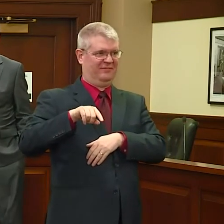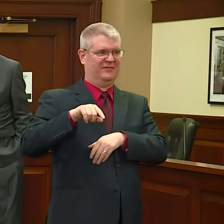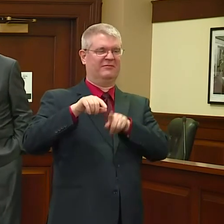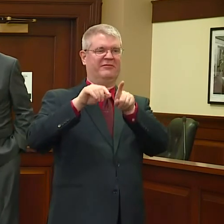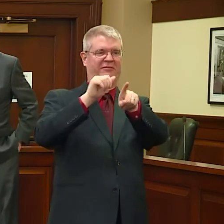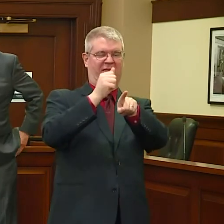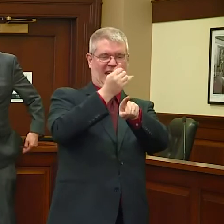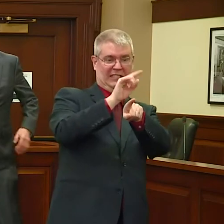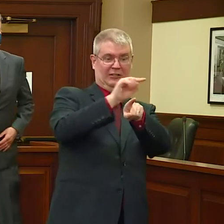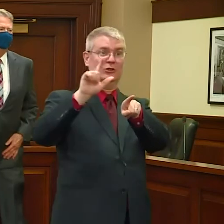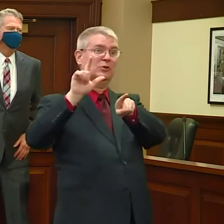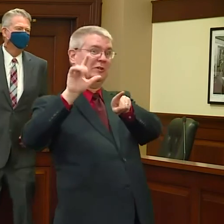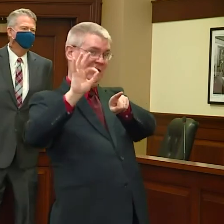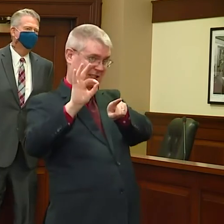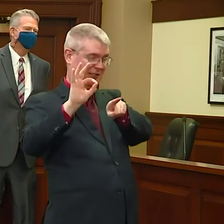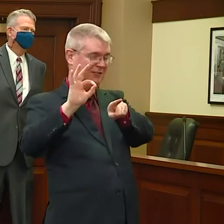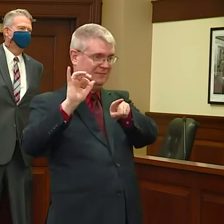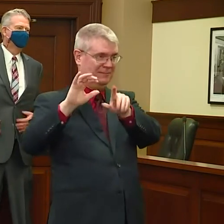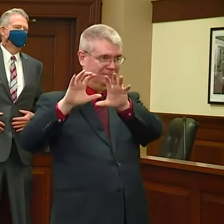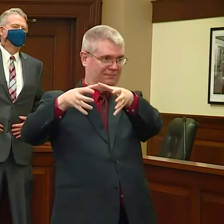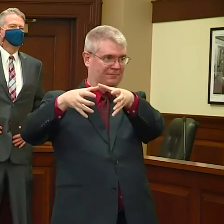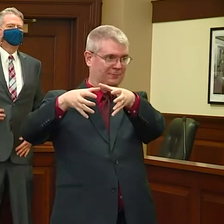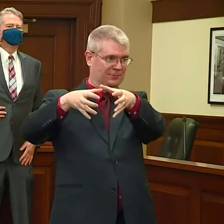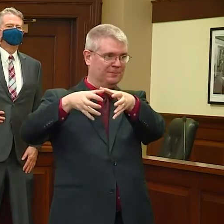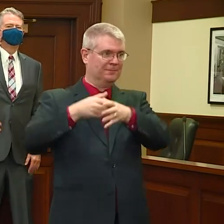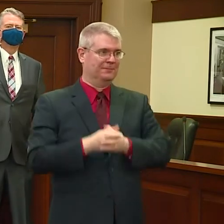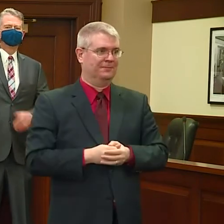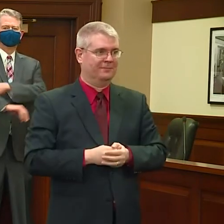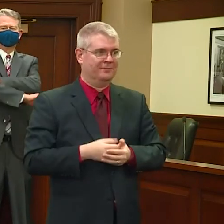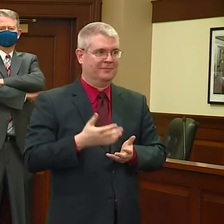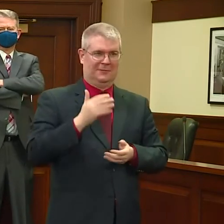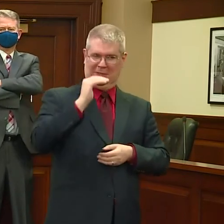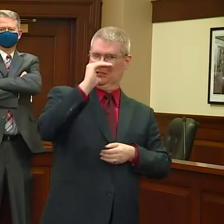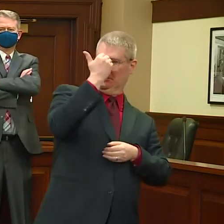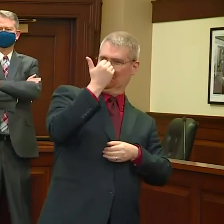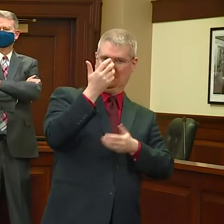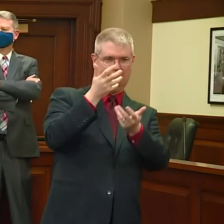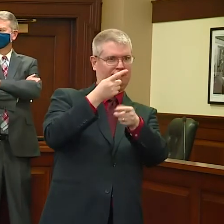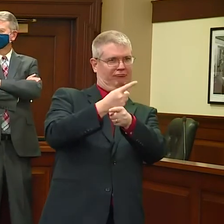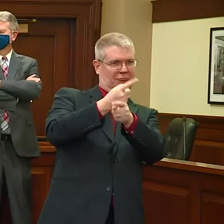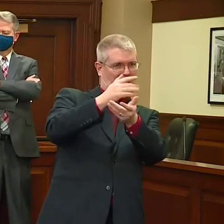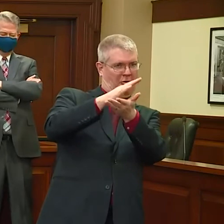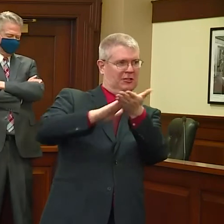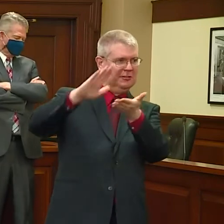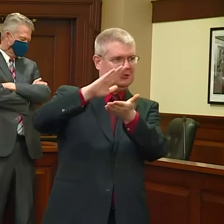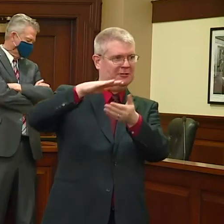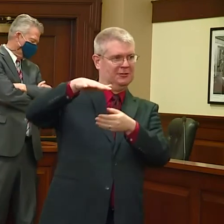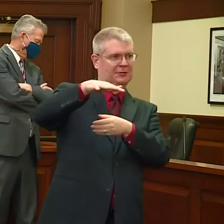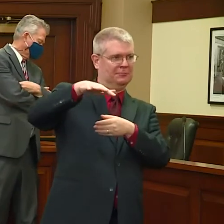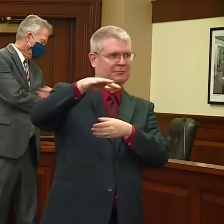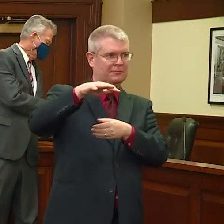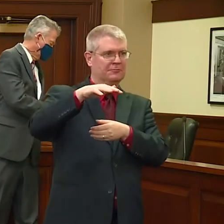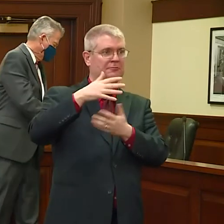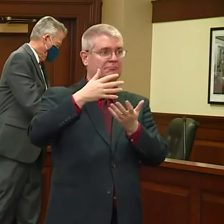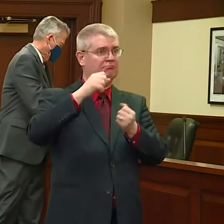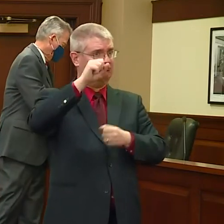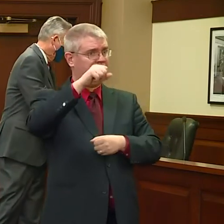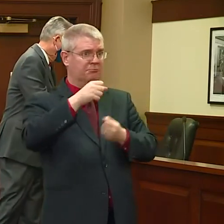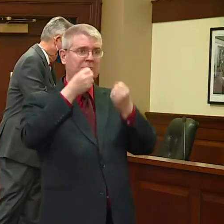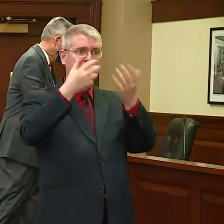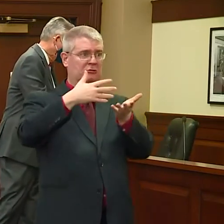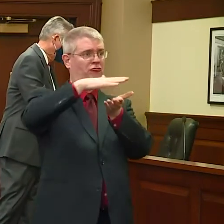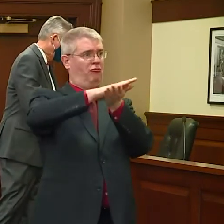heard from around the state, colleges and universities having high numbers of cases, communities trying to work with the colleges